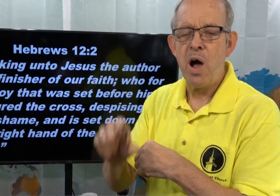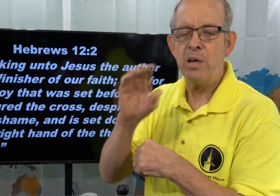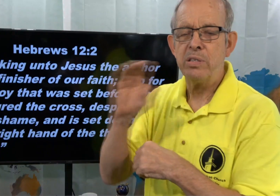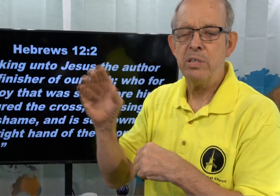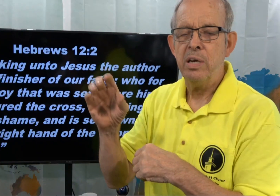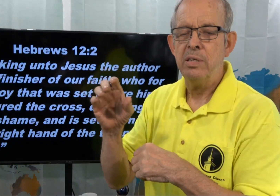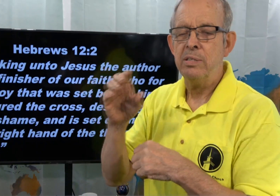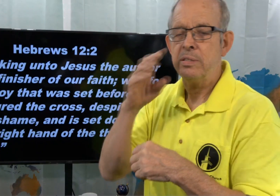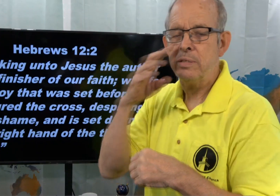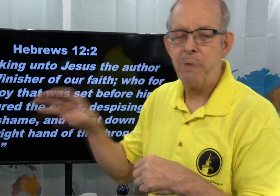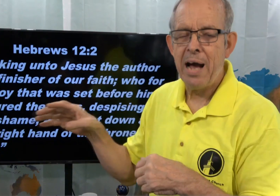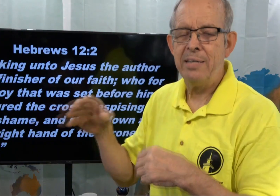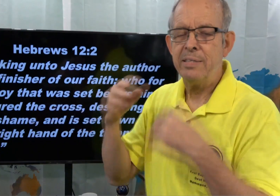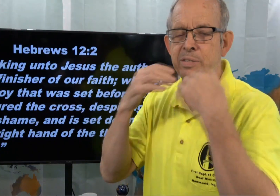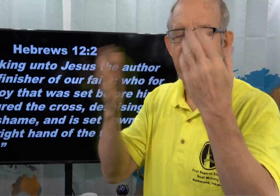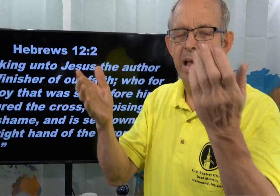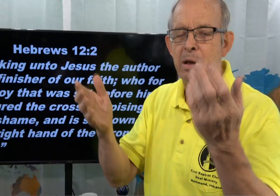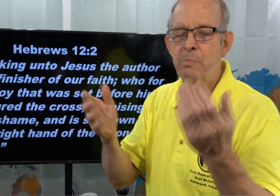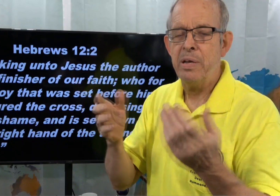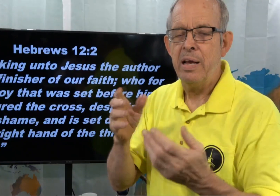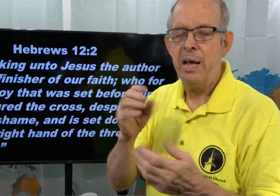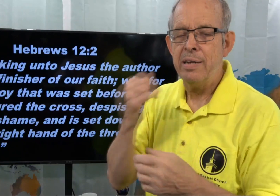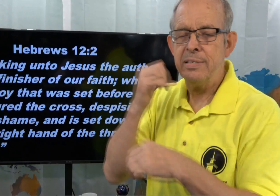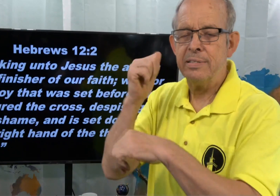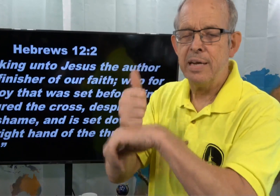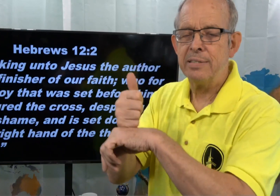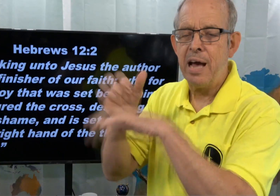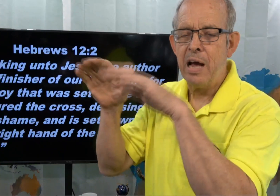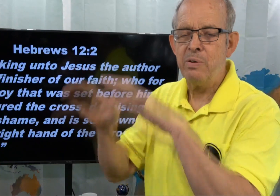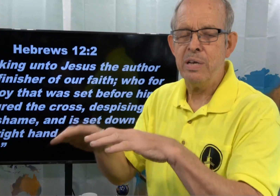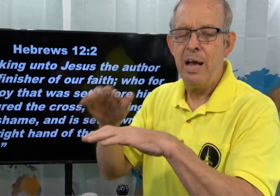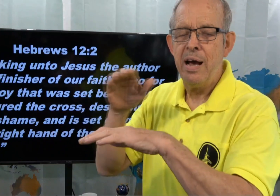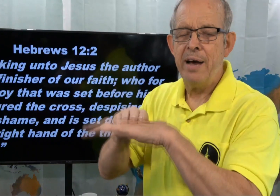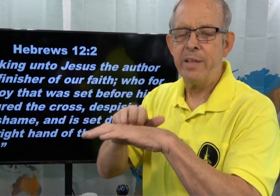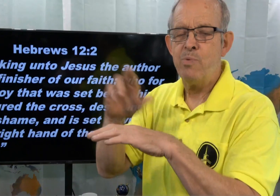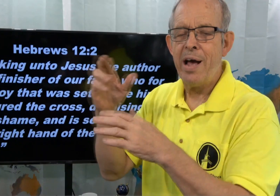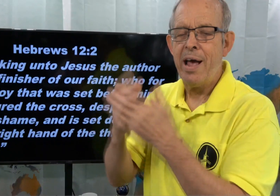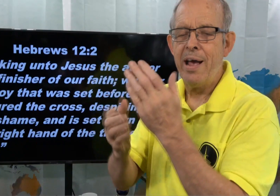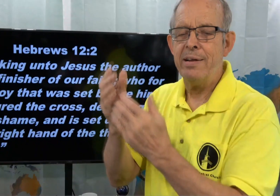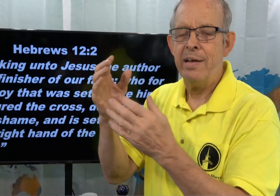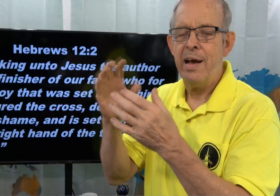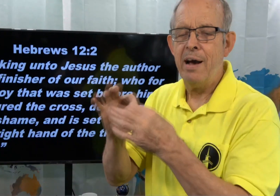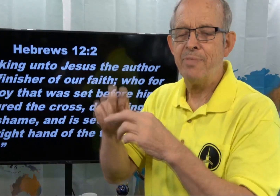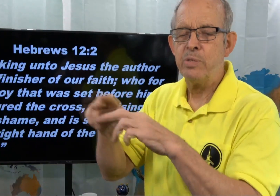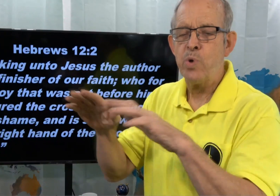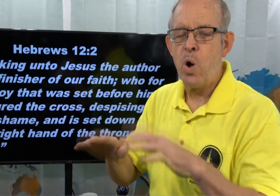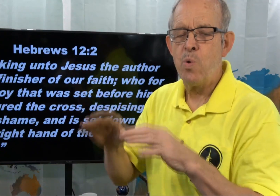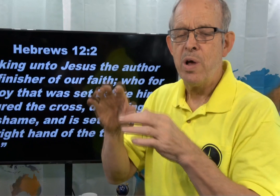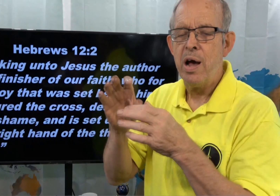cross, despite the shame, and is set down at the right hand of the throne